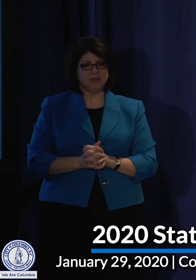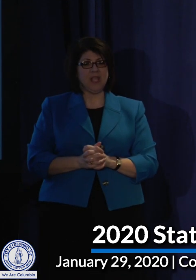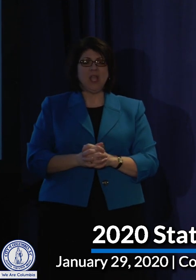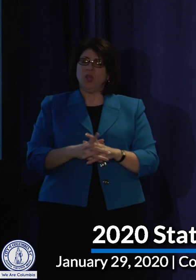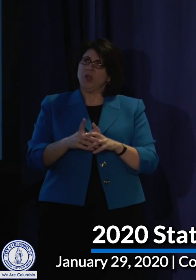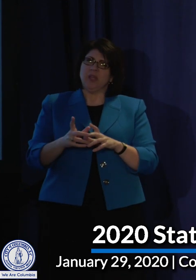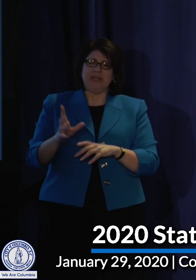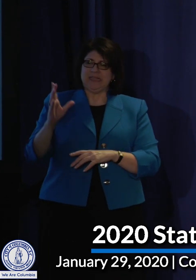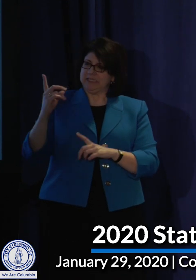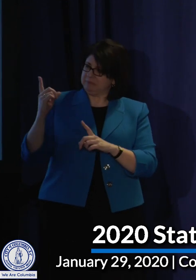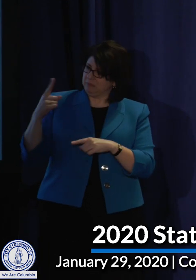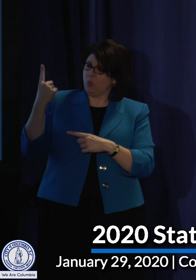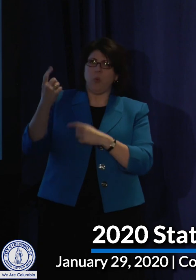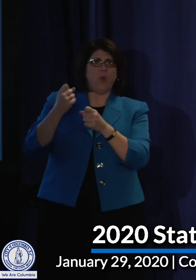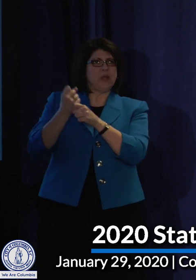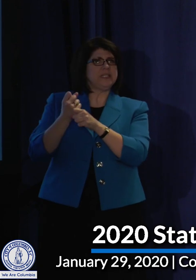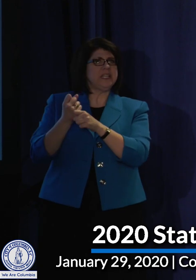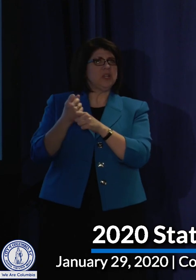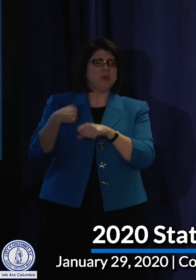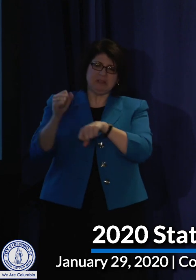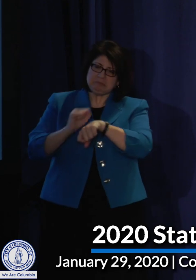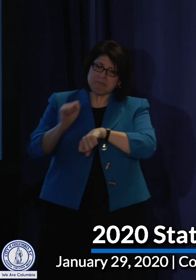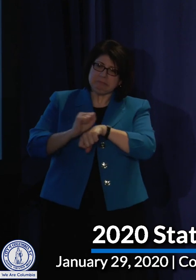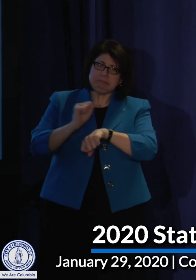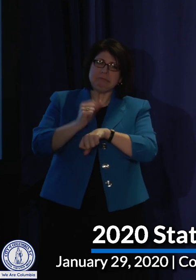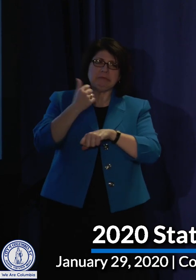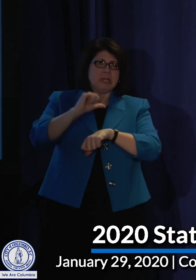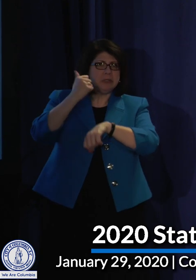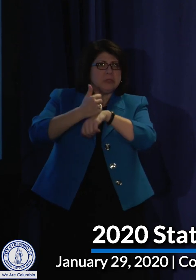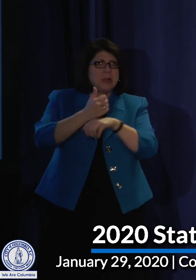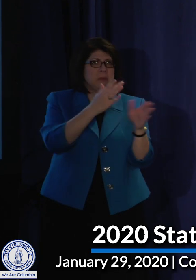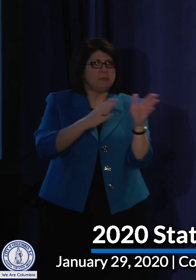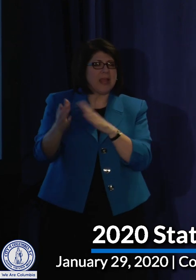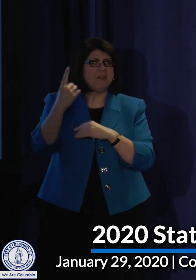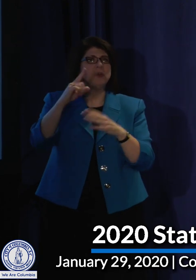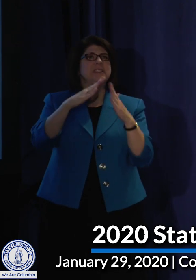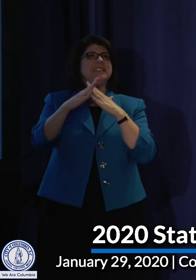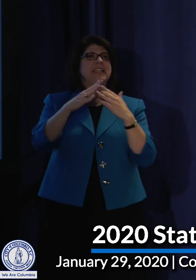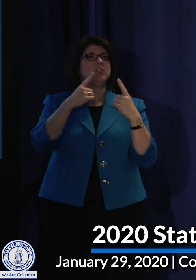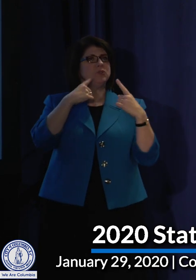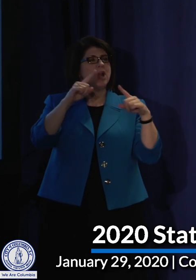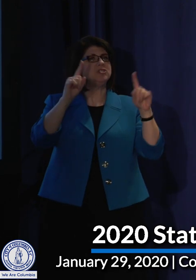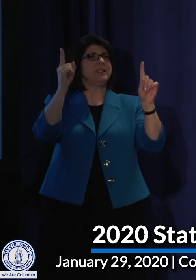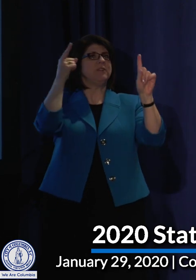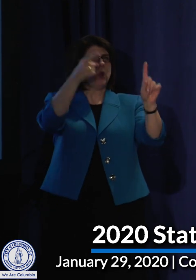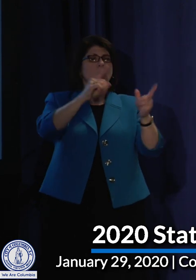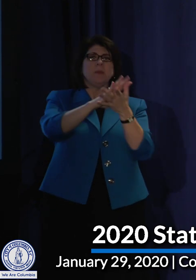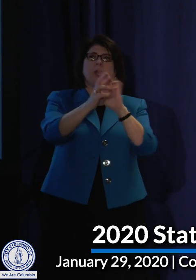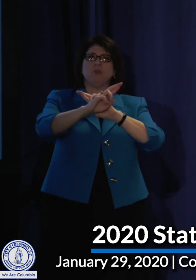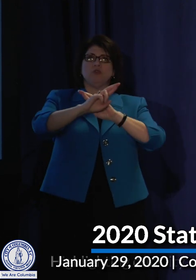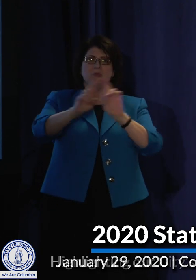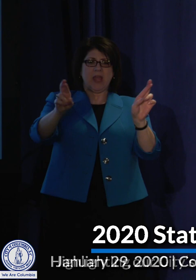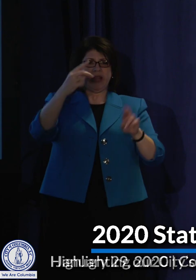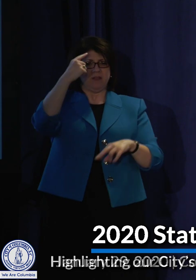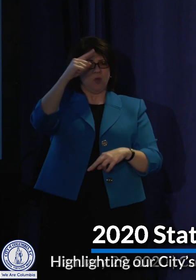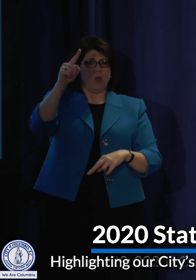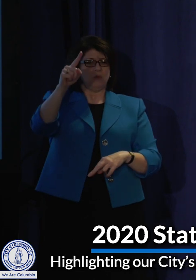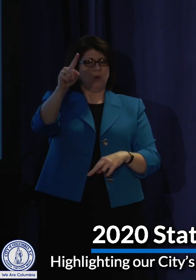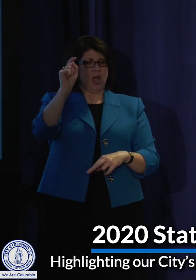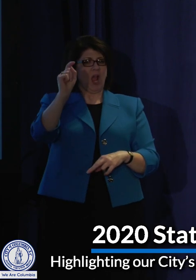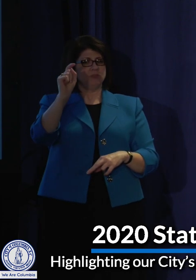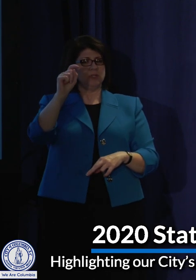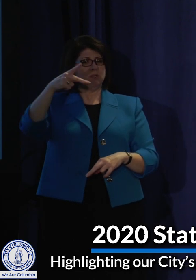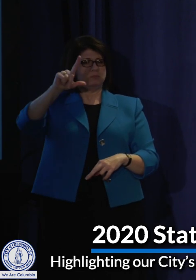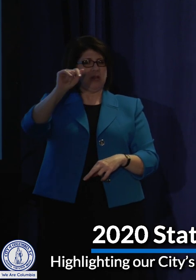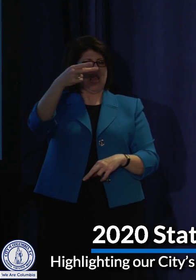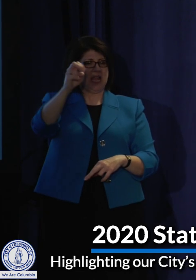We worked aggressively this past year to put together a comprehensive plan for the city to achieve our goal to be ready for 100, to be